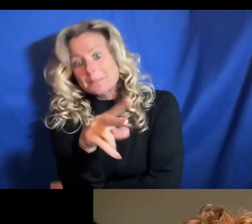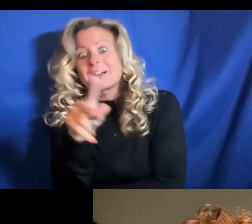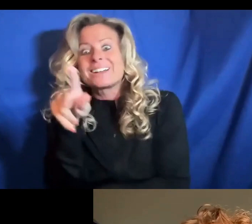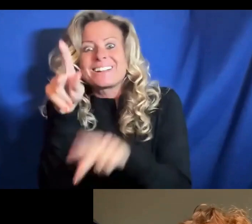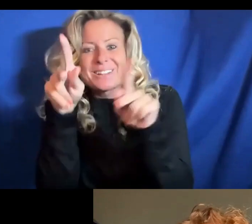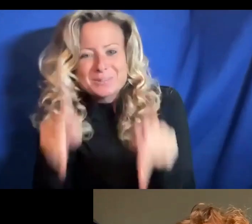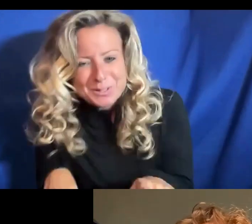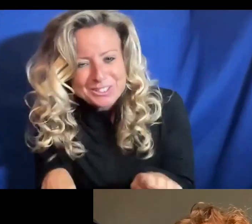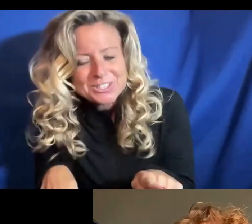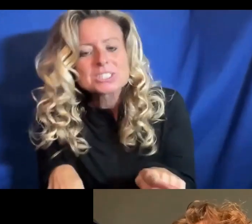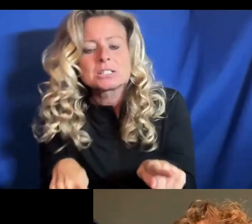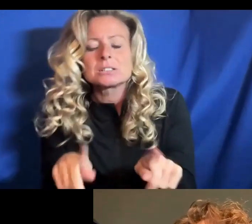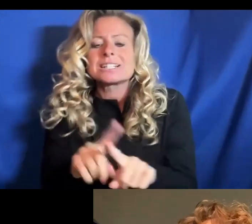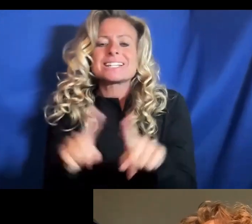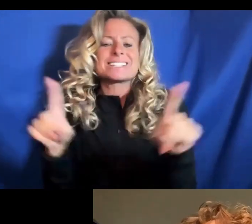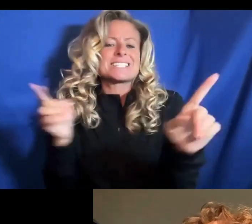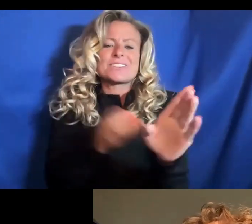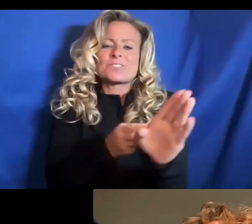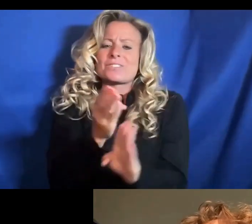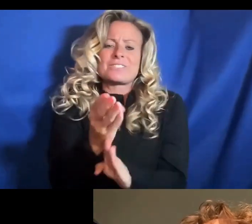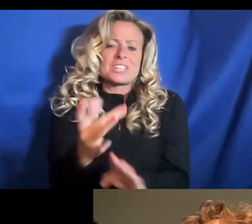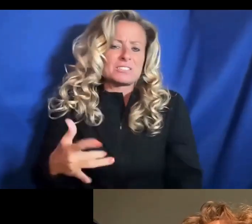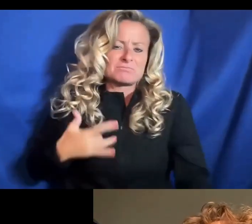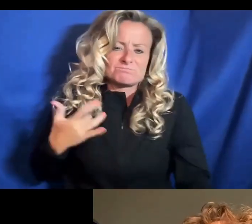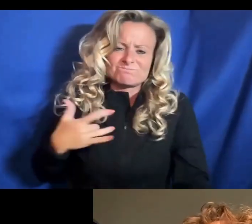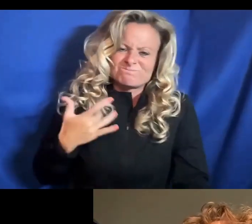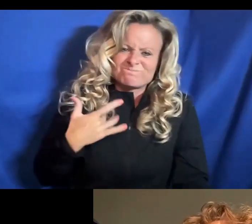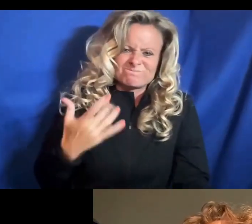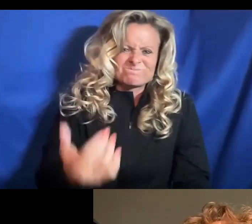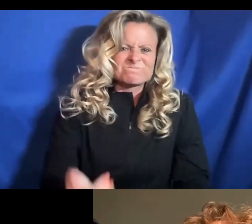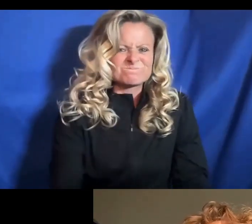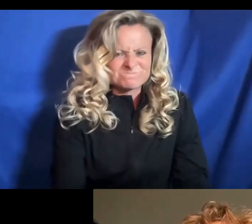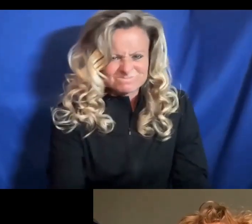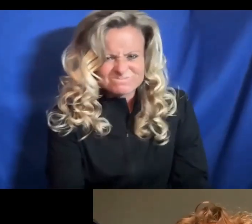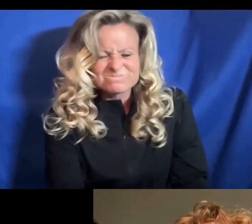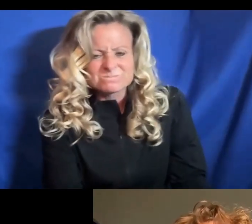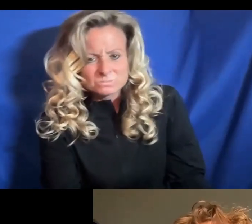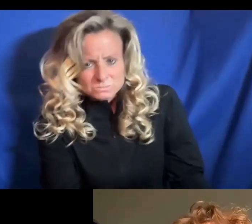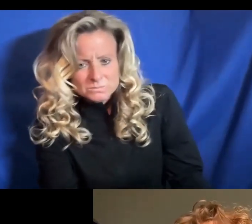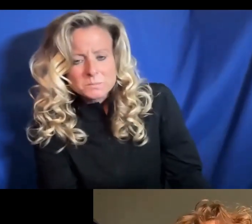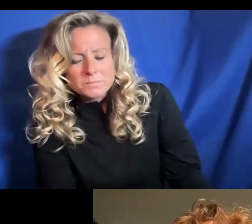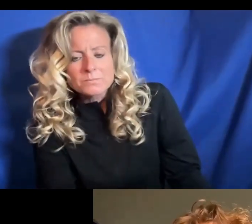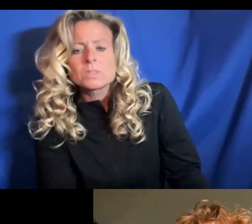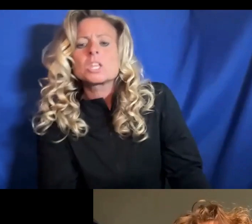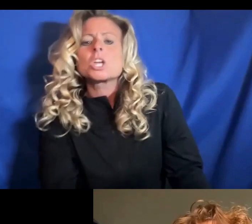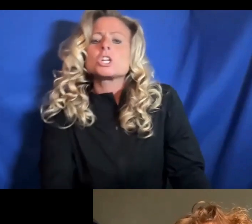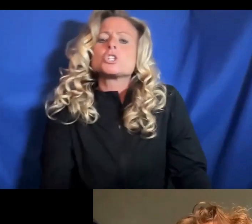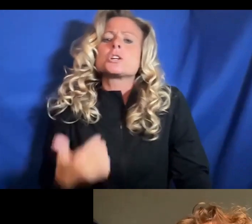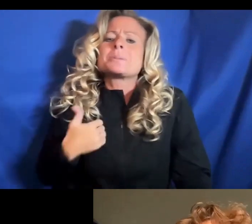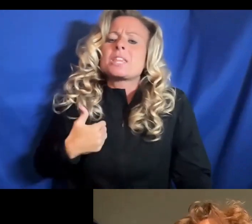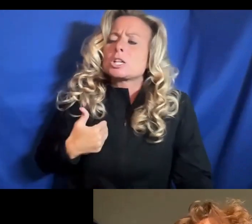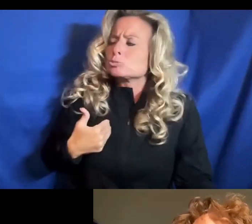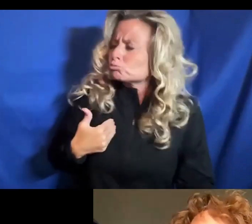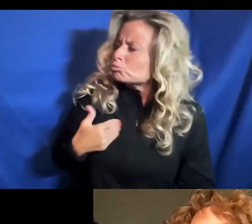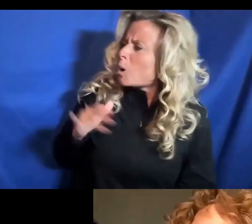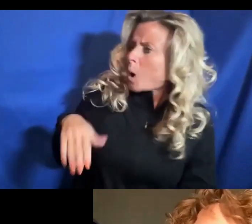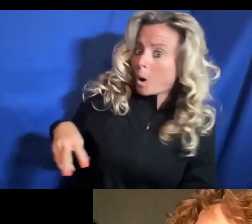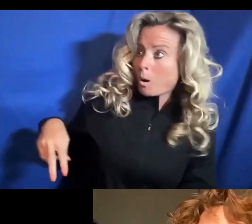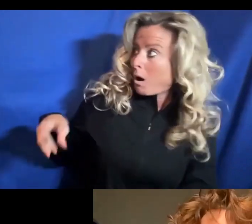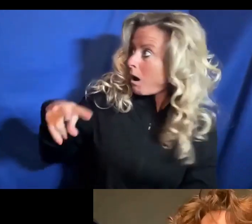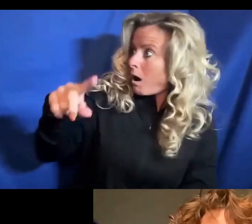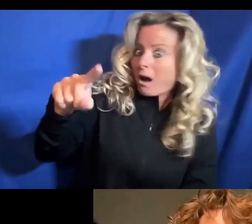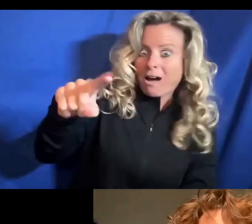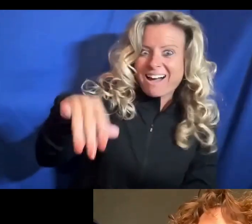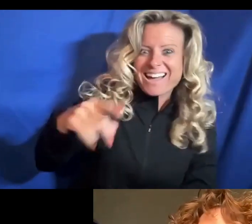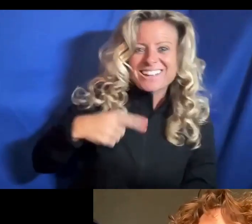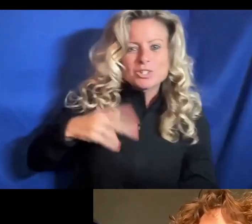person, it's a whole different feel. You get you do get the camaraderie of it, and you do get to hang out